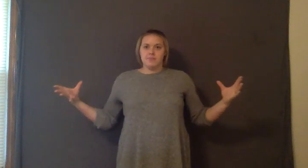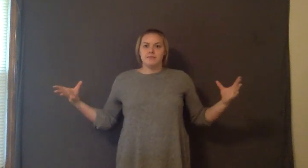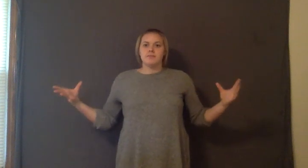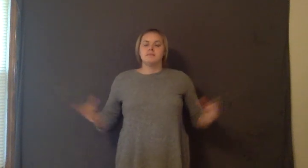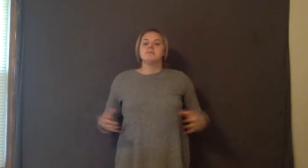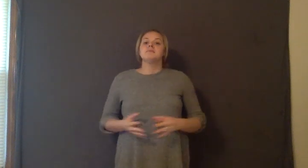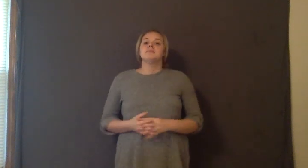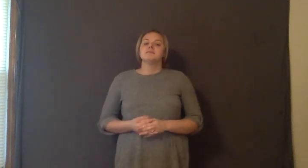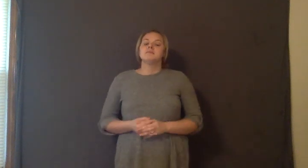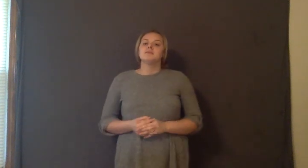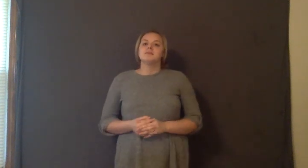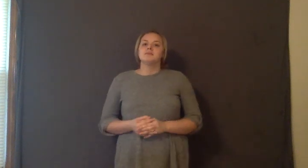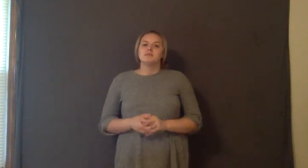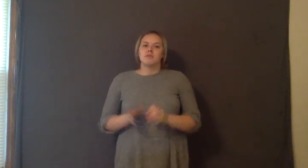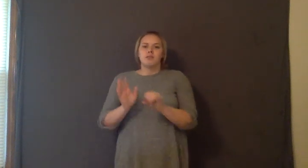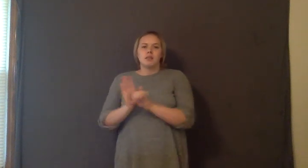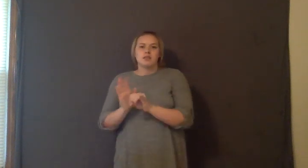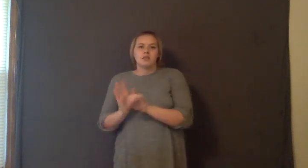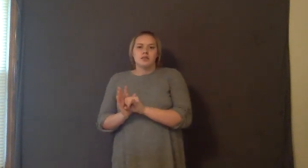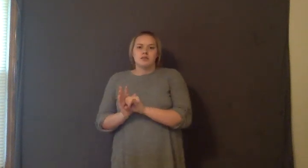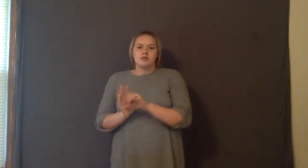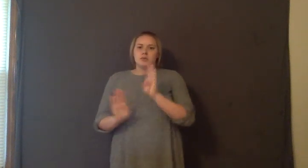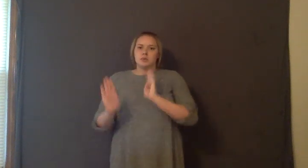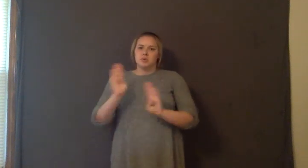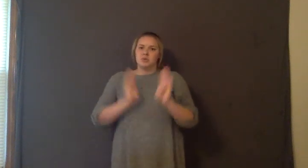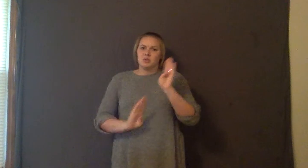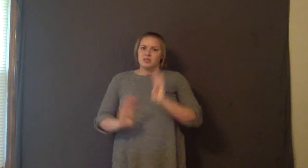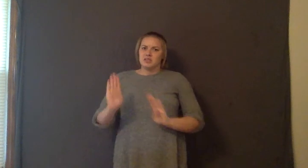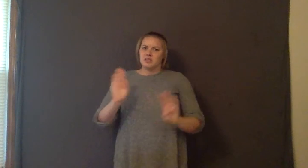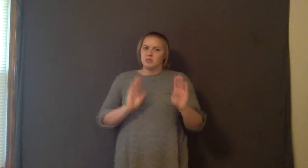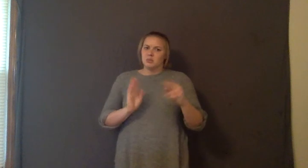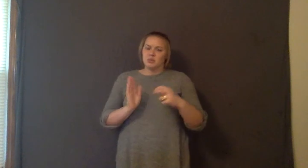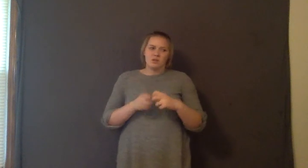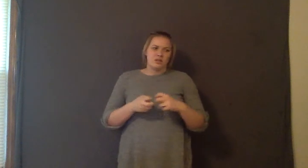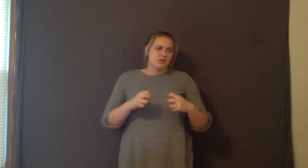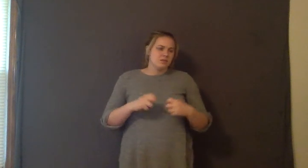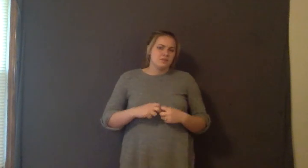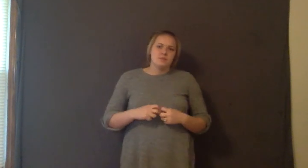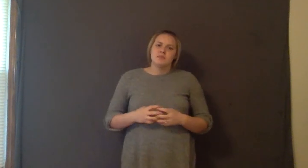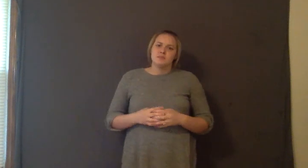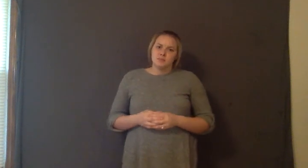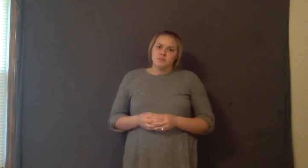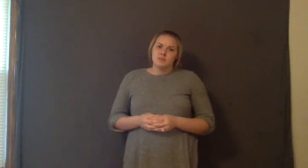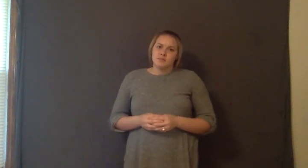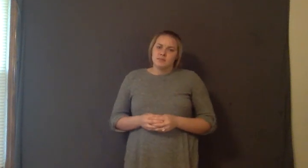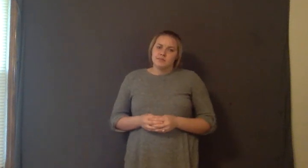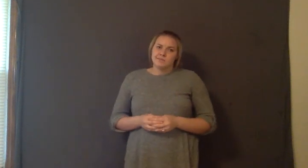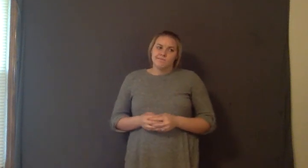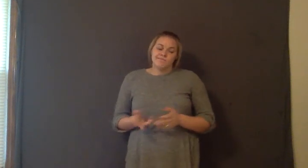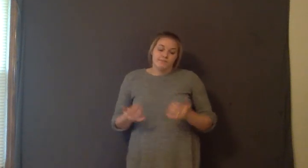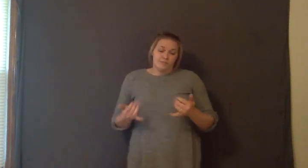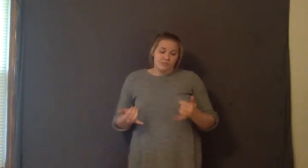believe that our identity is at risk. That when we actually don't care about these